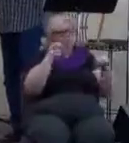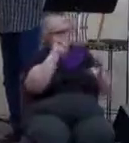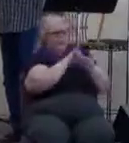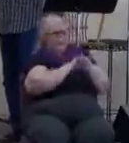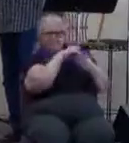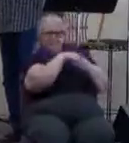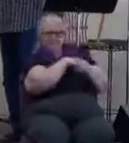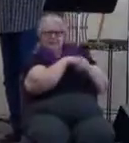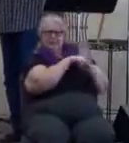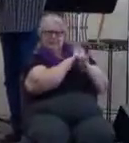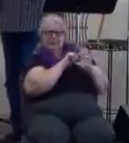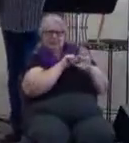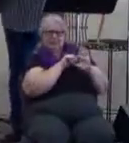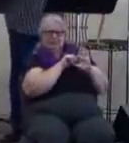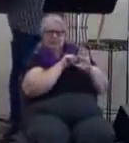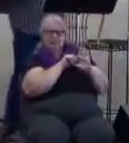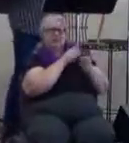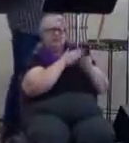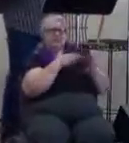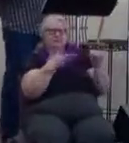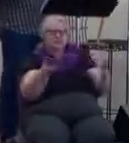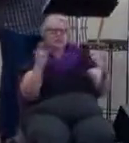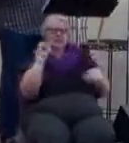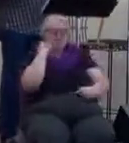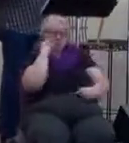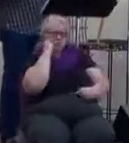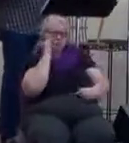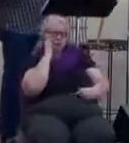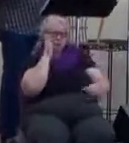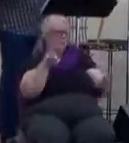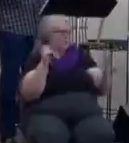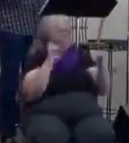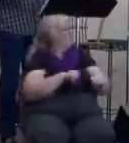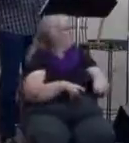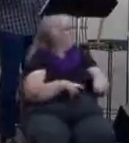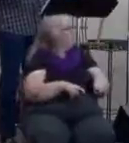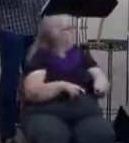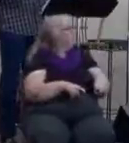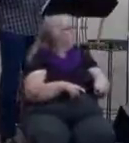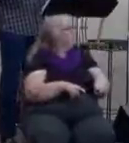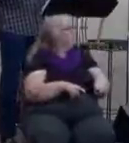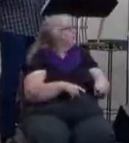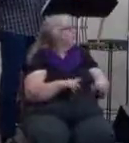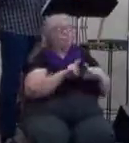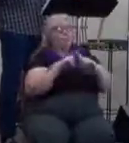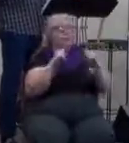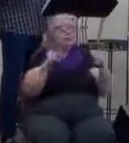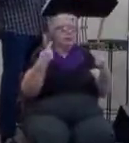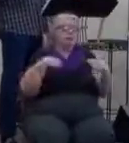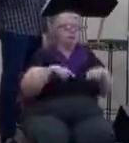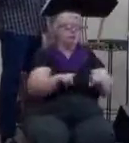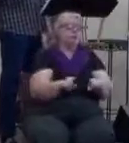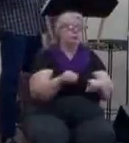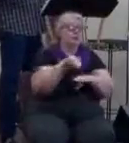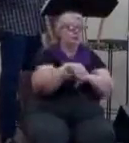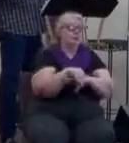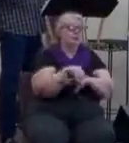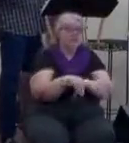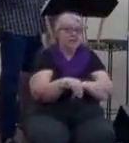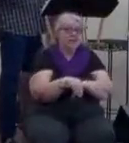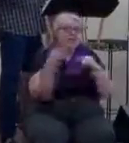coming. It's really coming. But, during the night, an angel of the